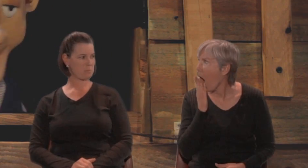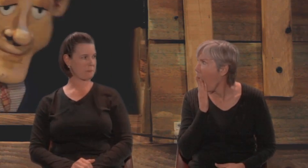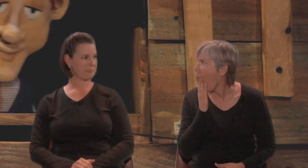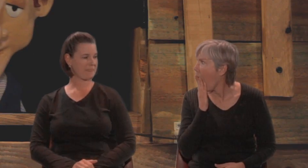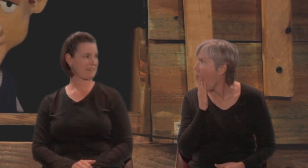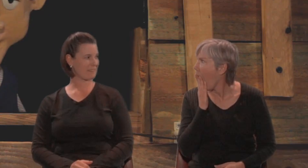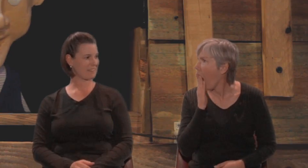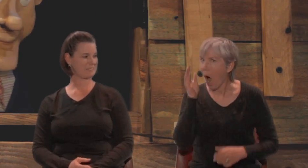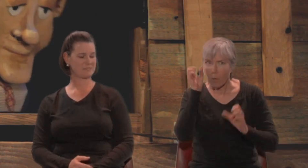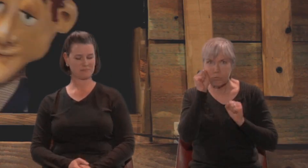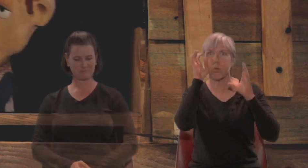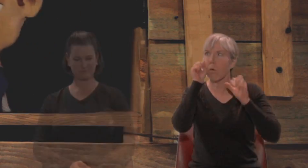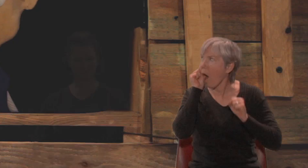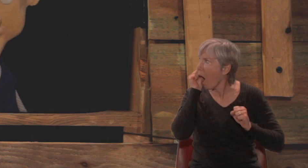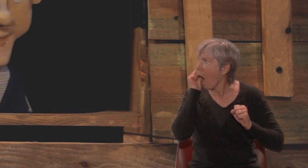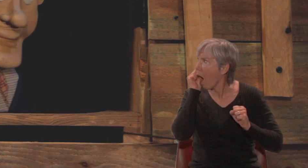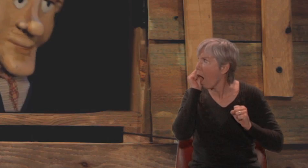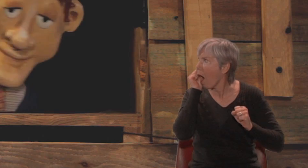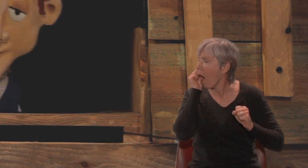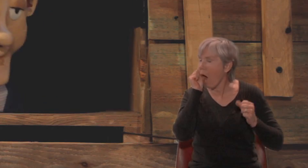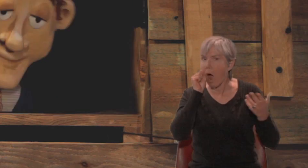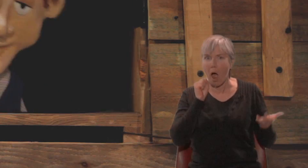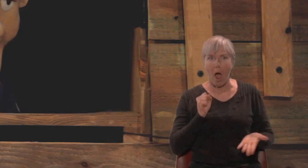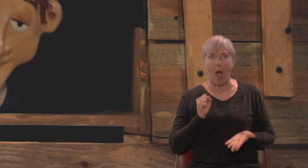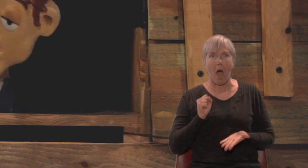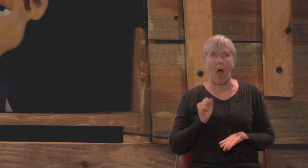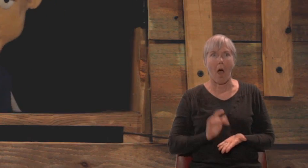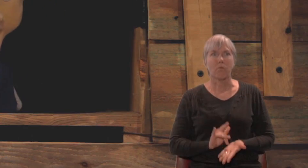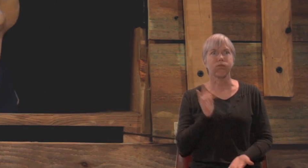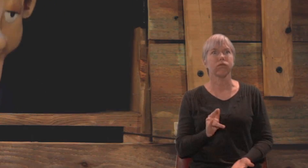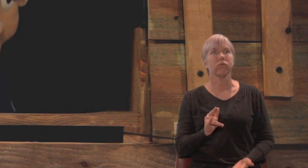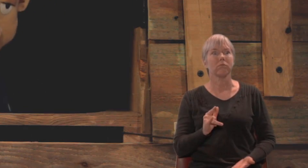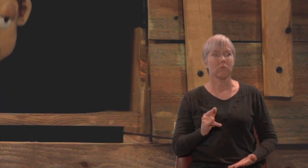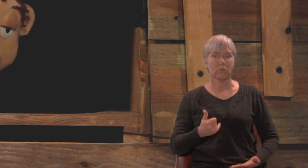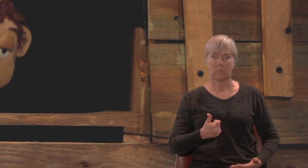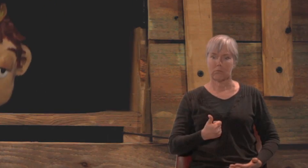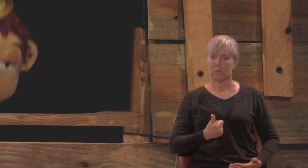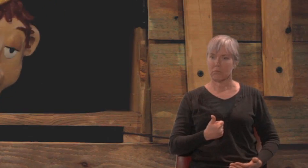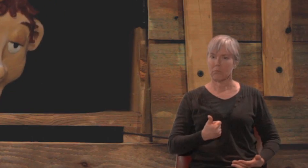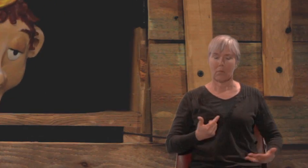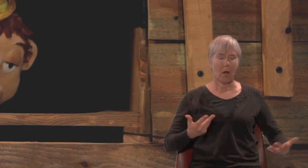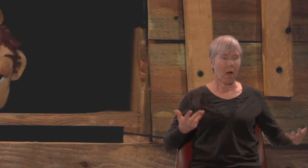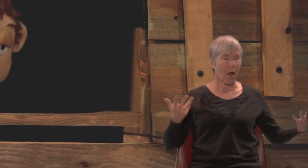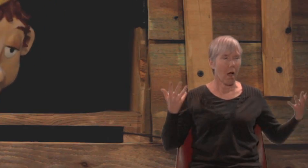can't believe it. Me, taken for a fool. Oh,